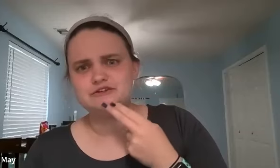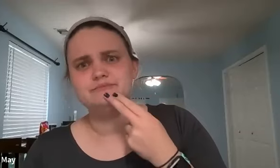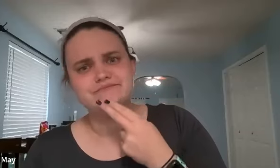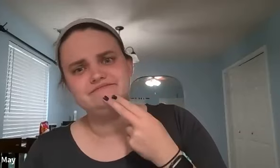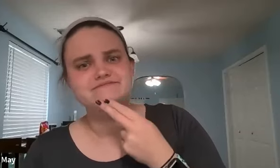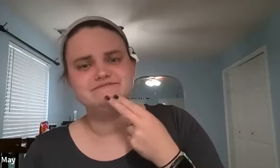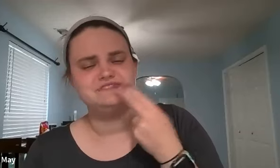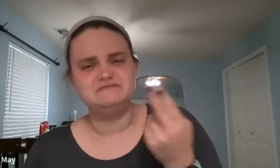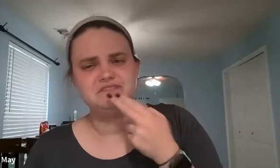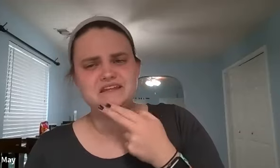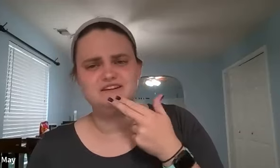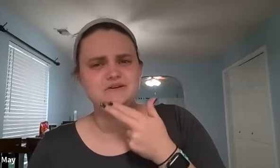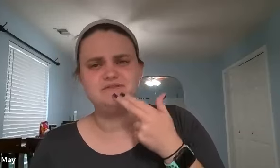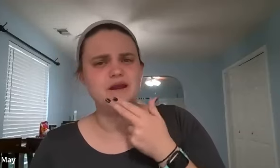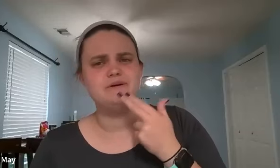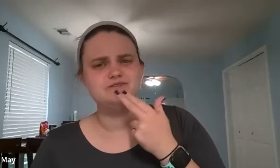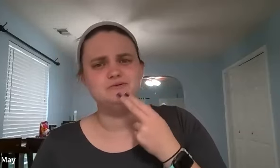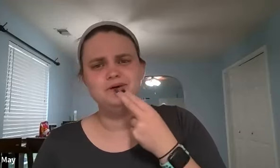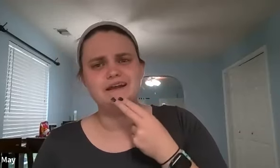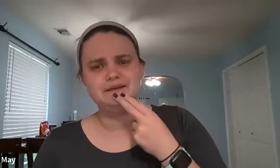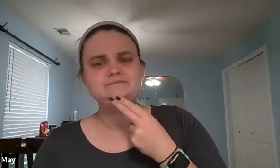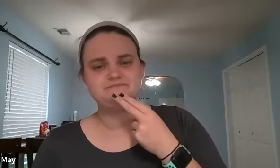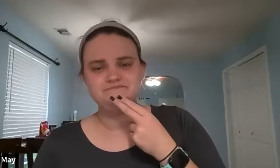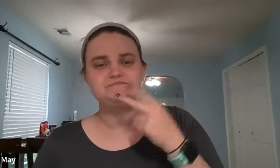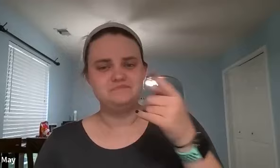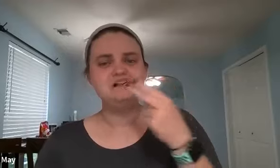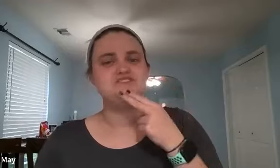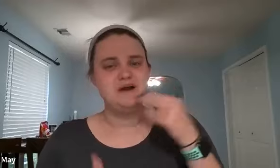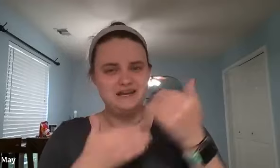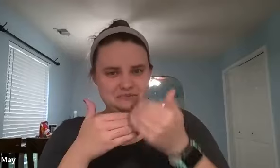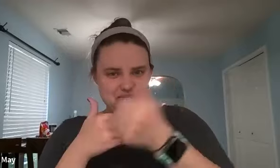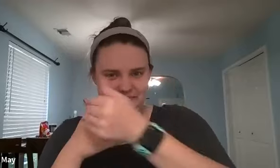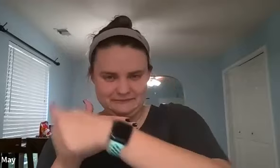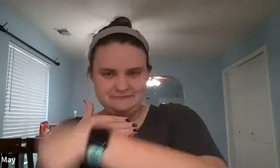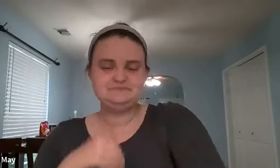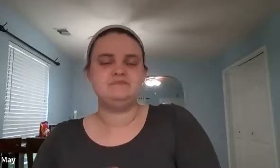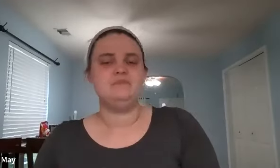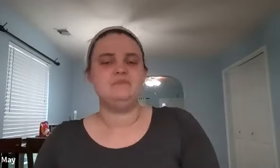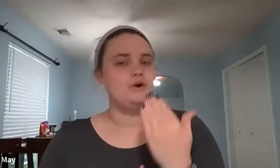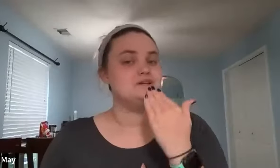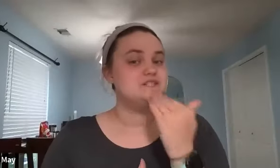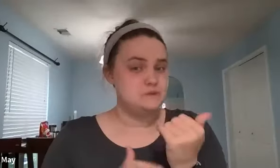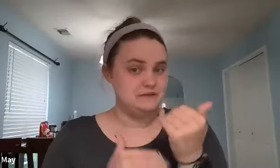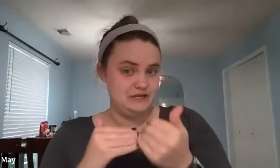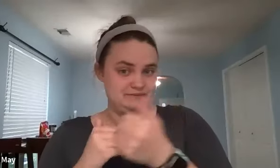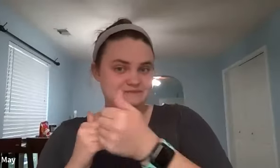do. I do it even when I'm at school. Honey. So honey bread or sweet bread.